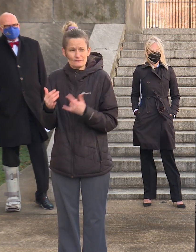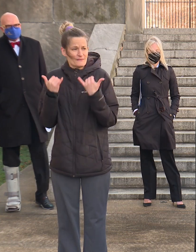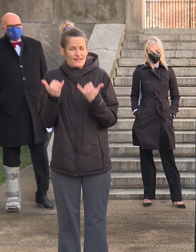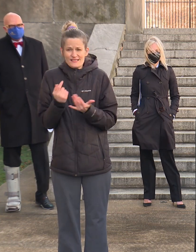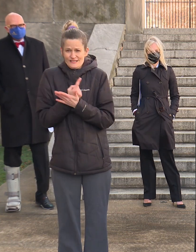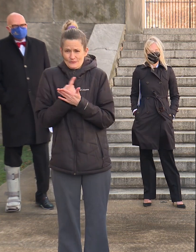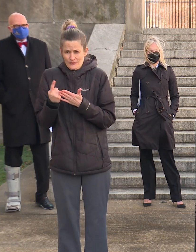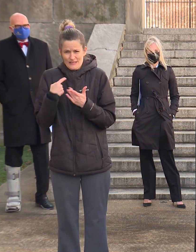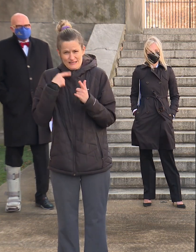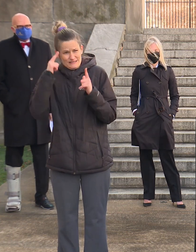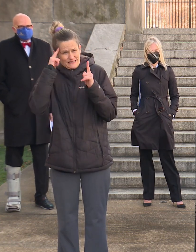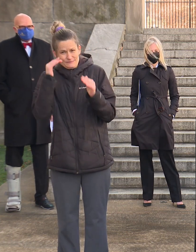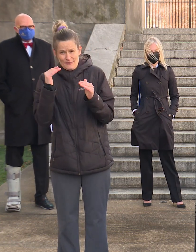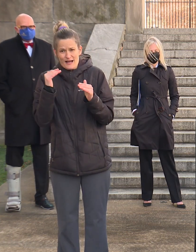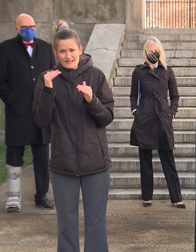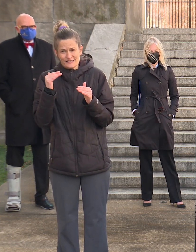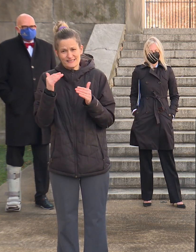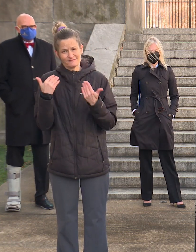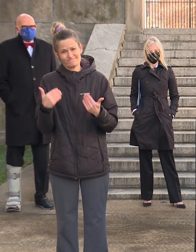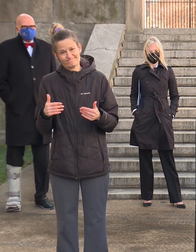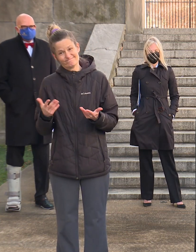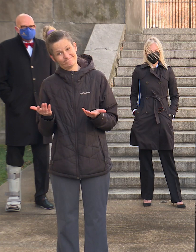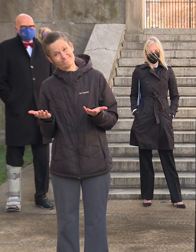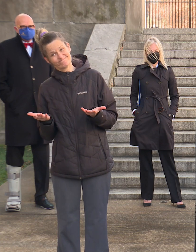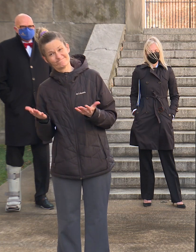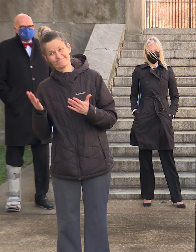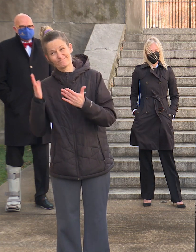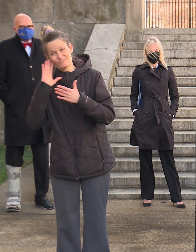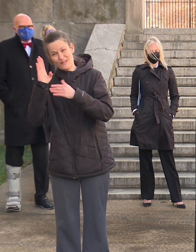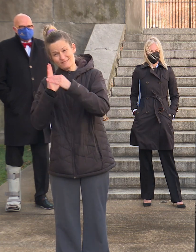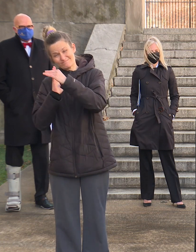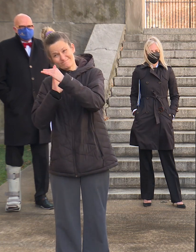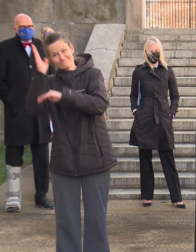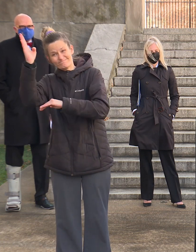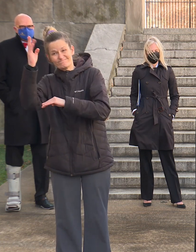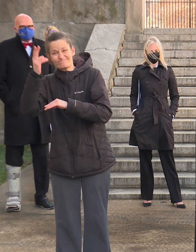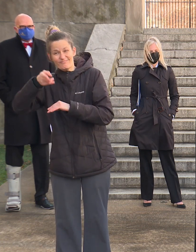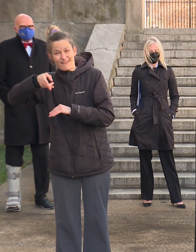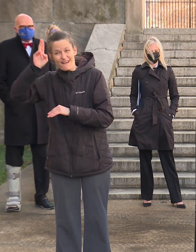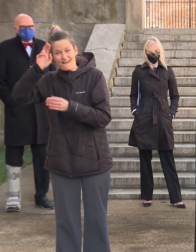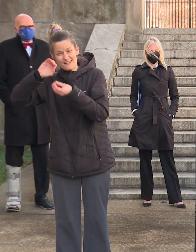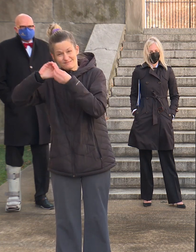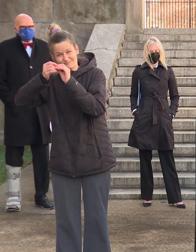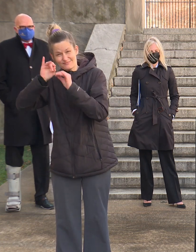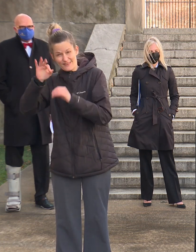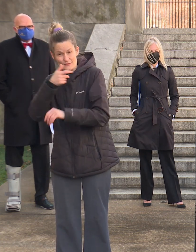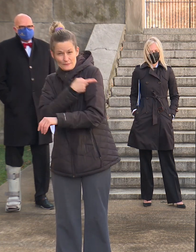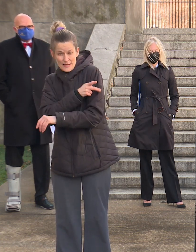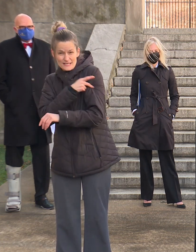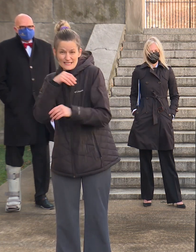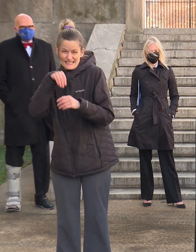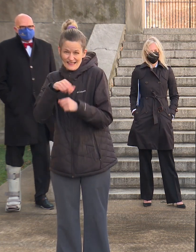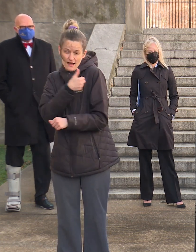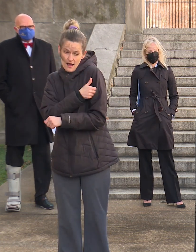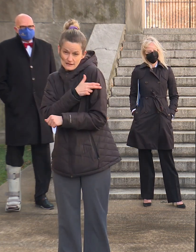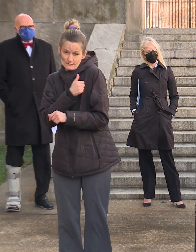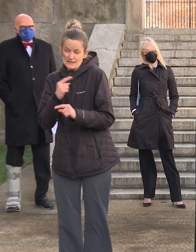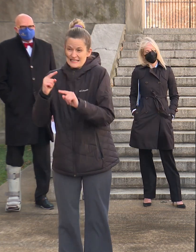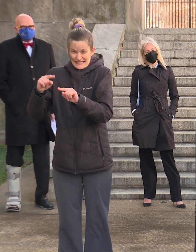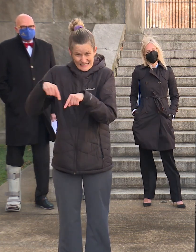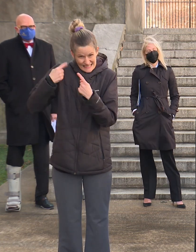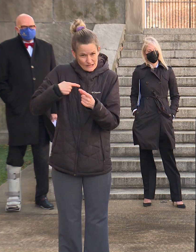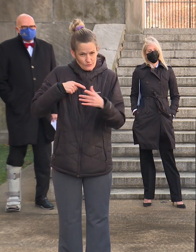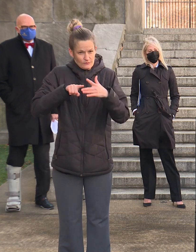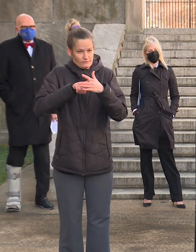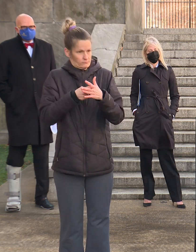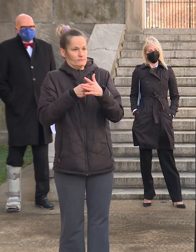number of admitted COVID patients in our hospital system since the start of the pandemic. There is no question we